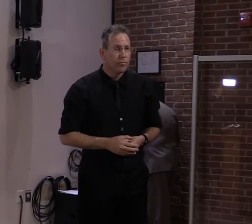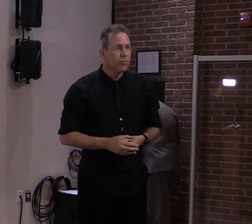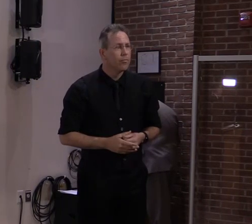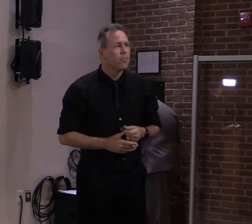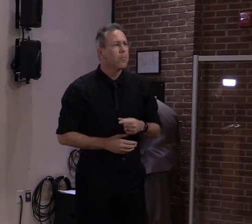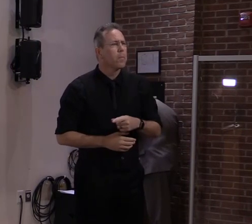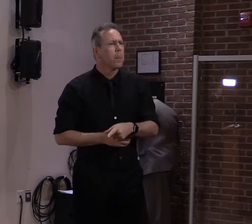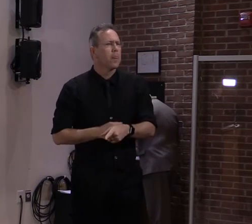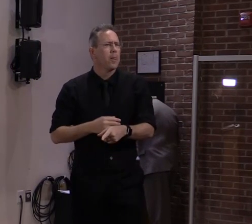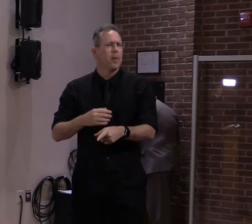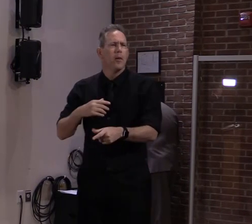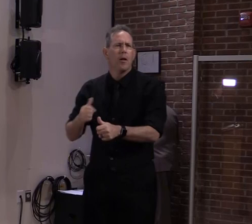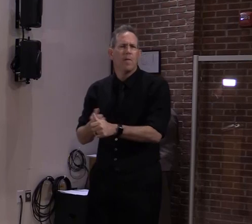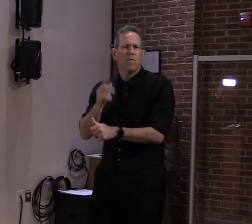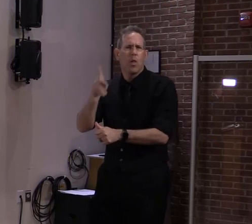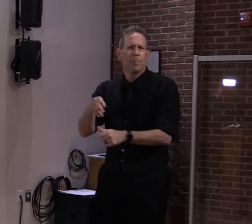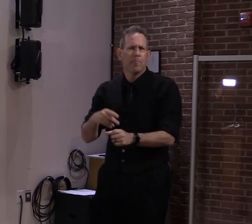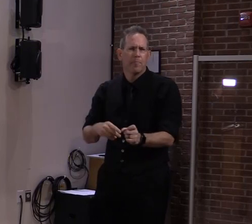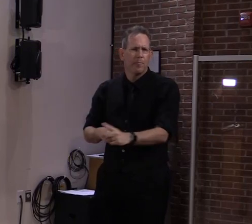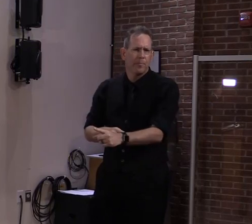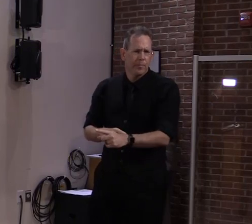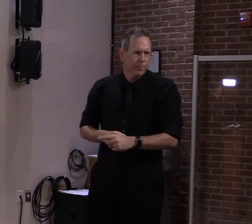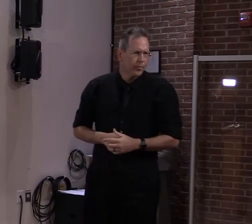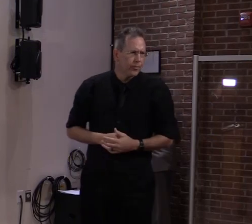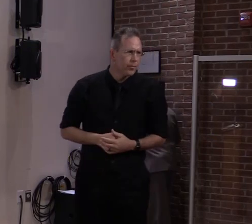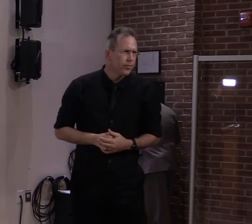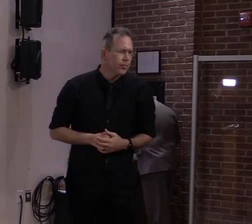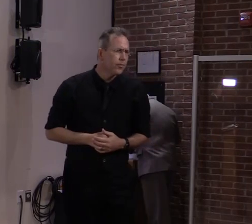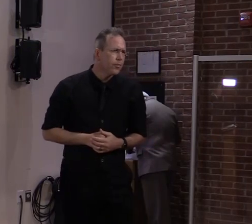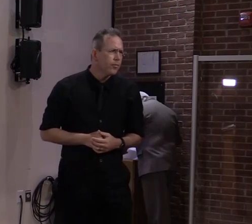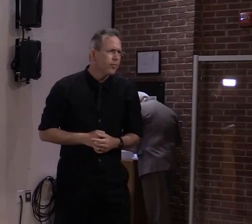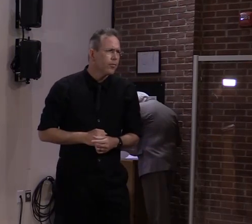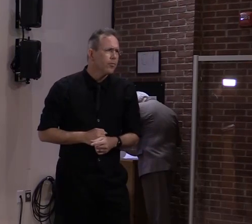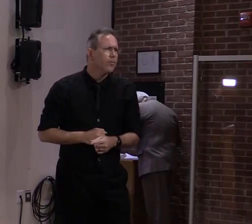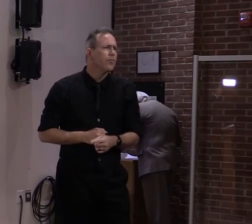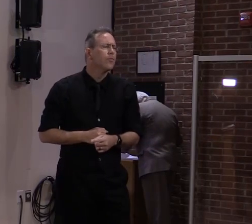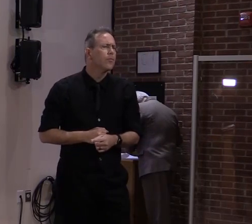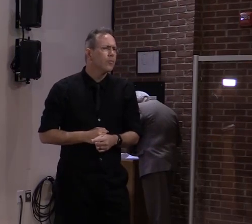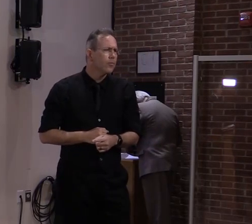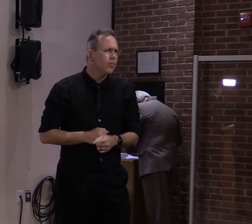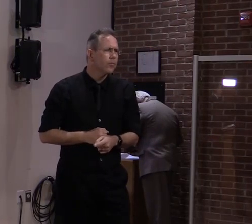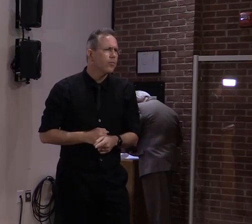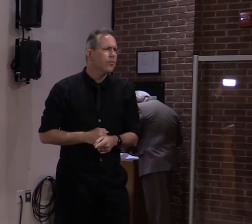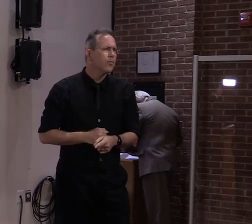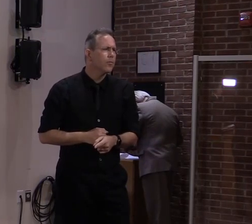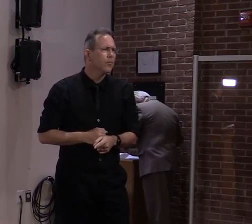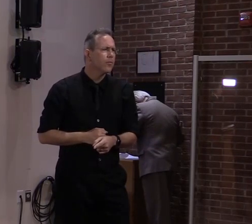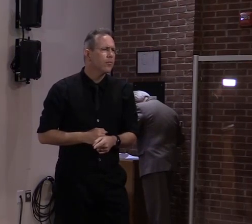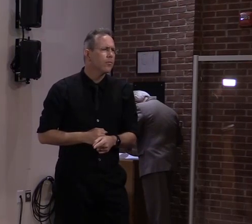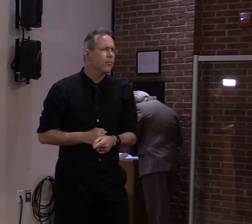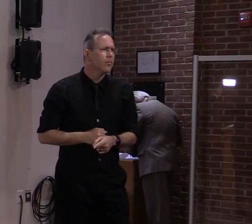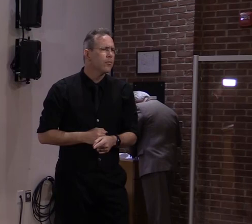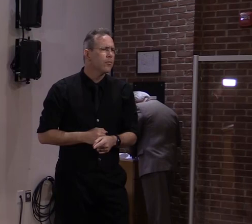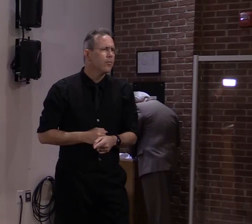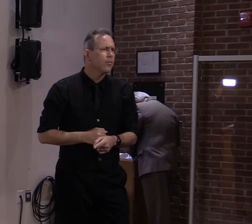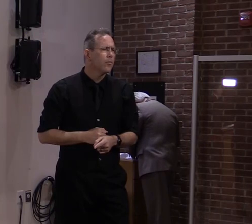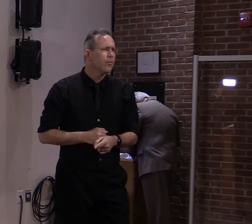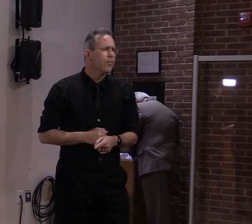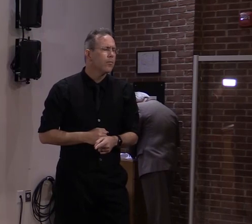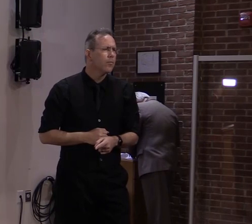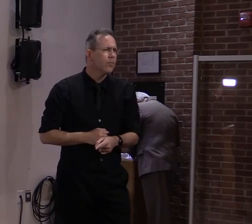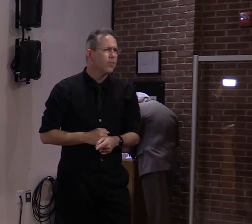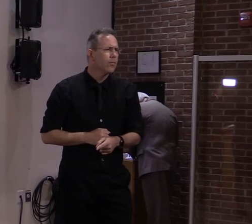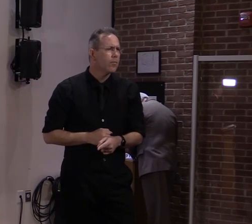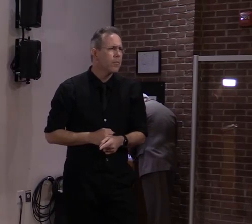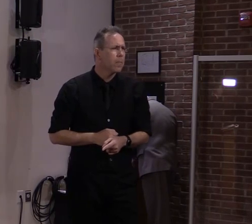her concerns was turning down a job because it might impact the first job. So she wouldn't lose her benefits if she turned down a job because it might